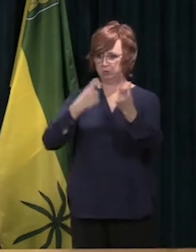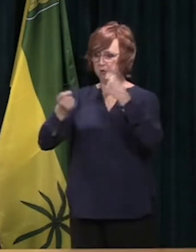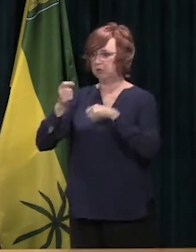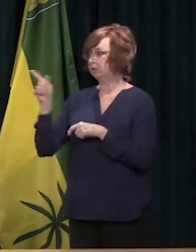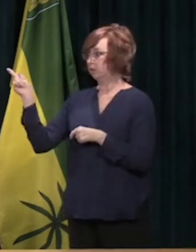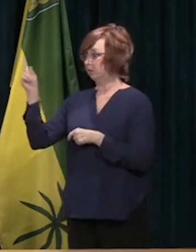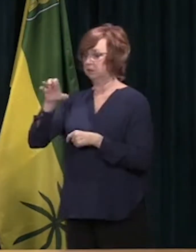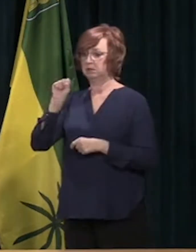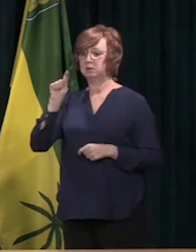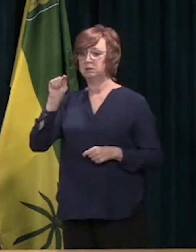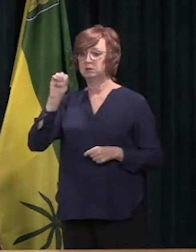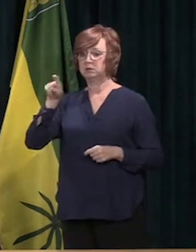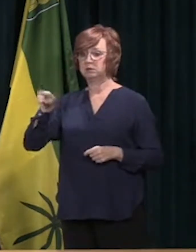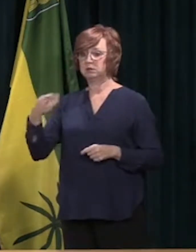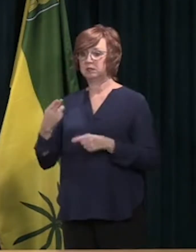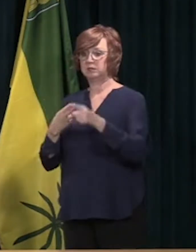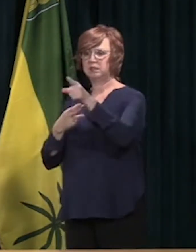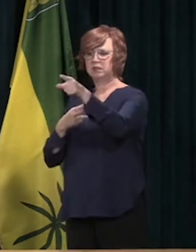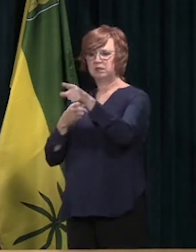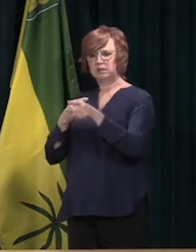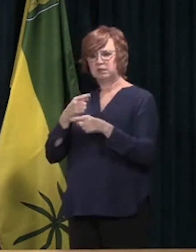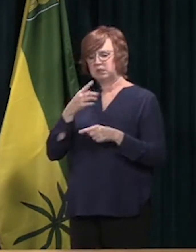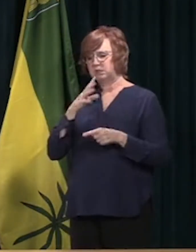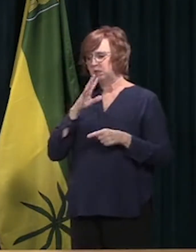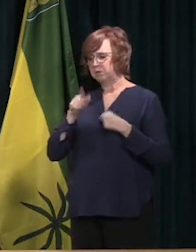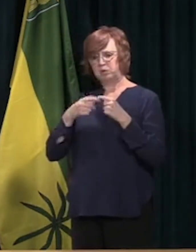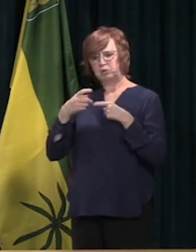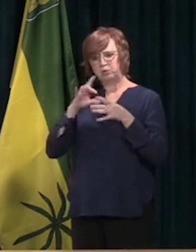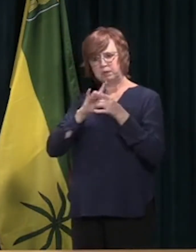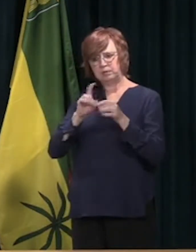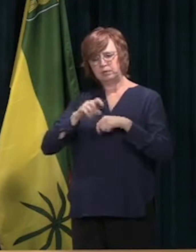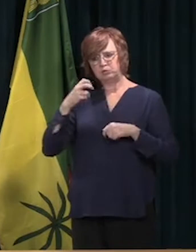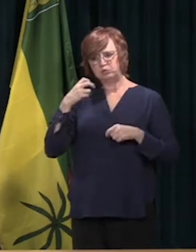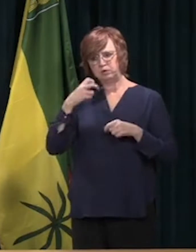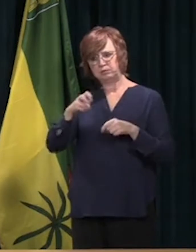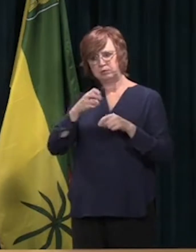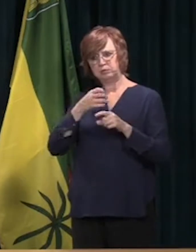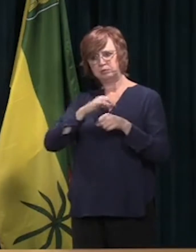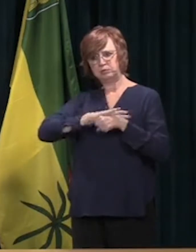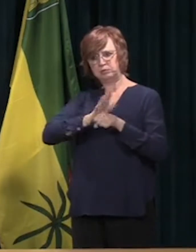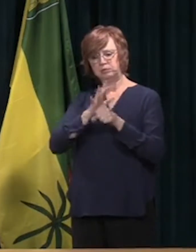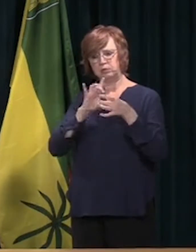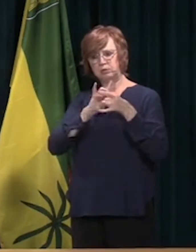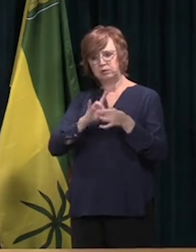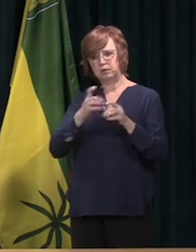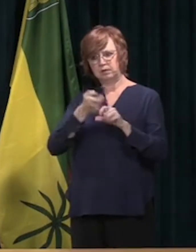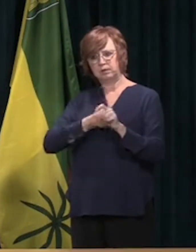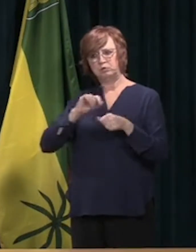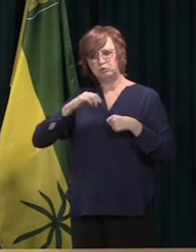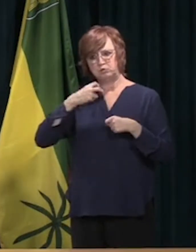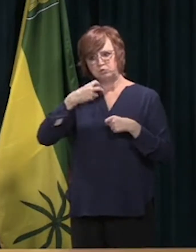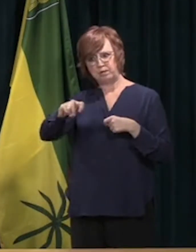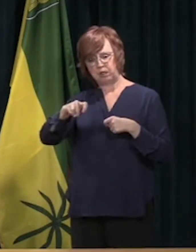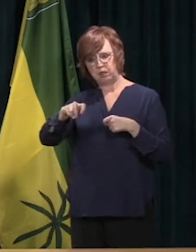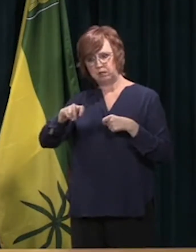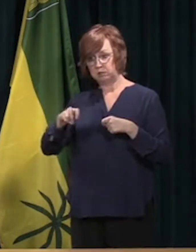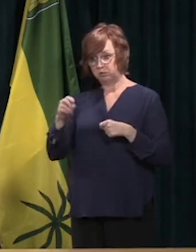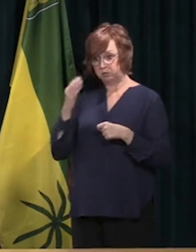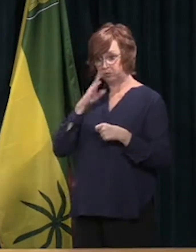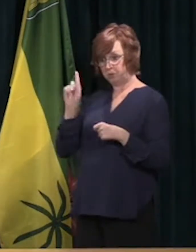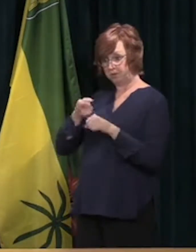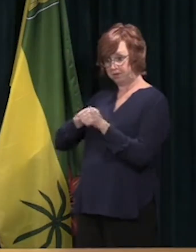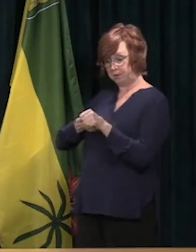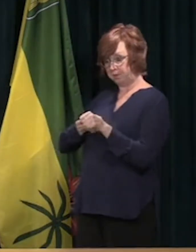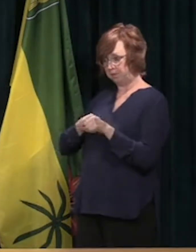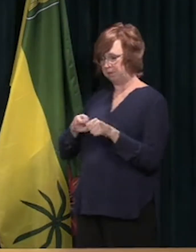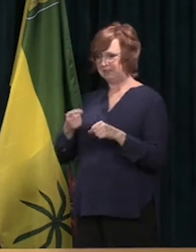You mentioned they were travel related. Where are they traveled from? I may not have all that information